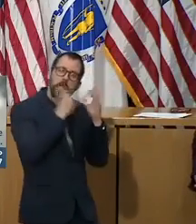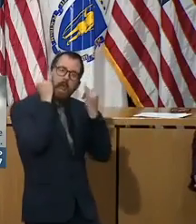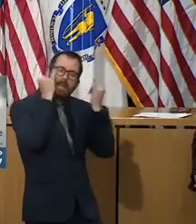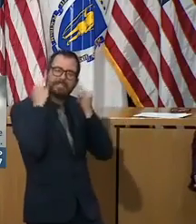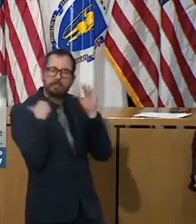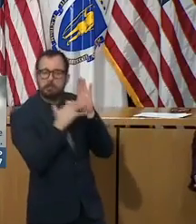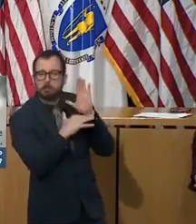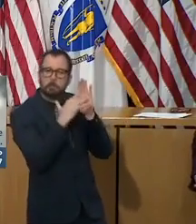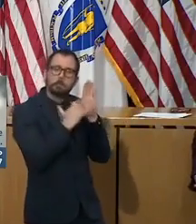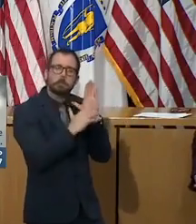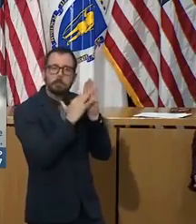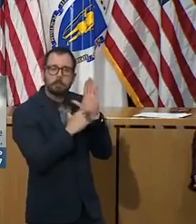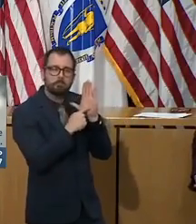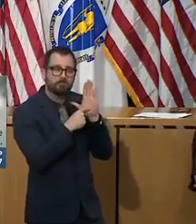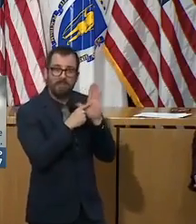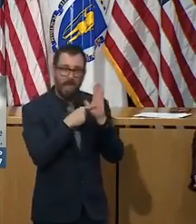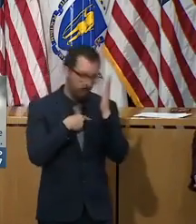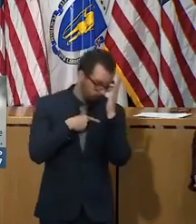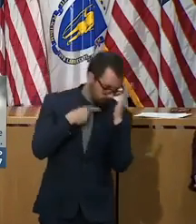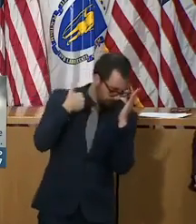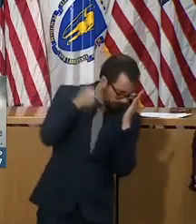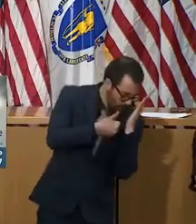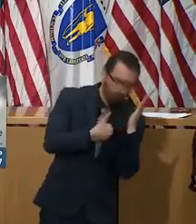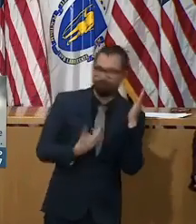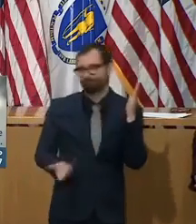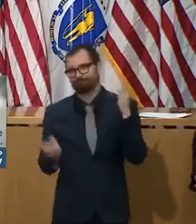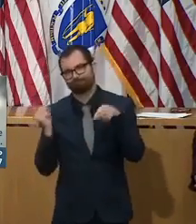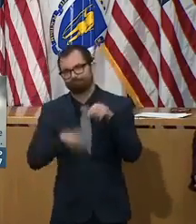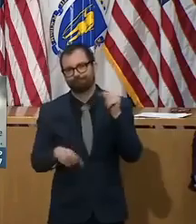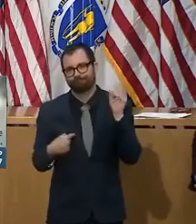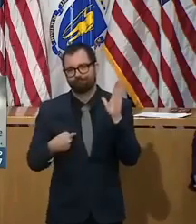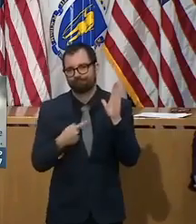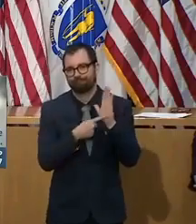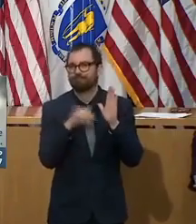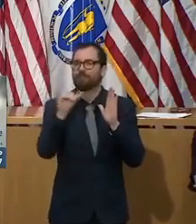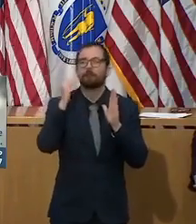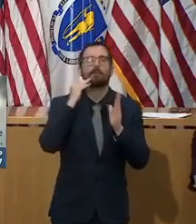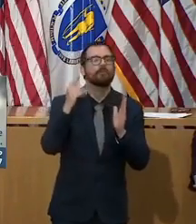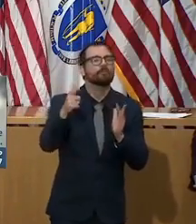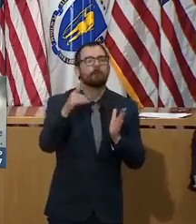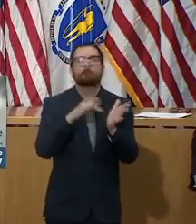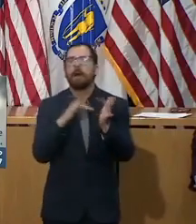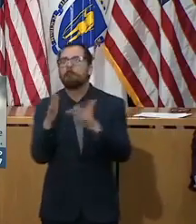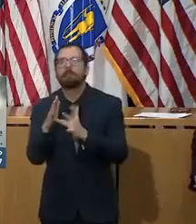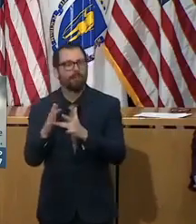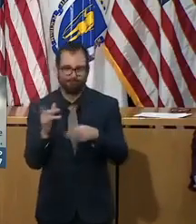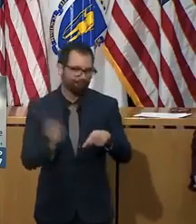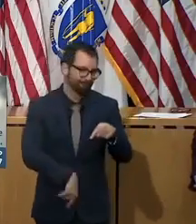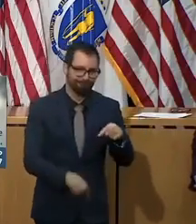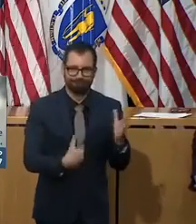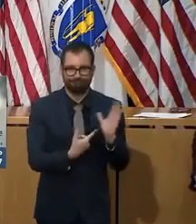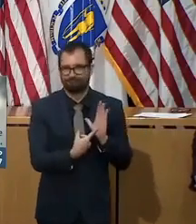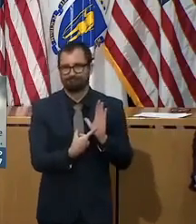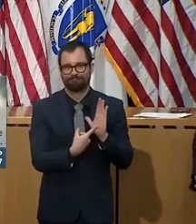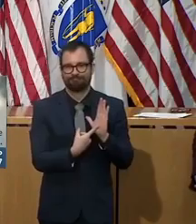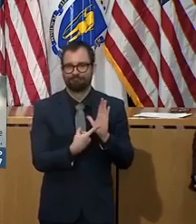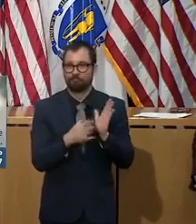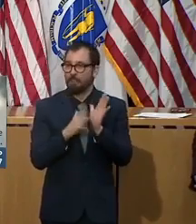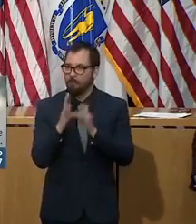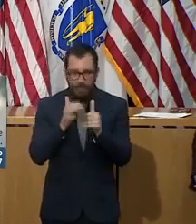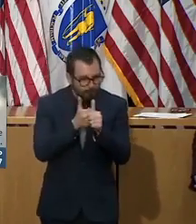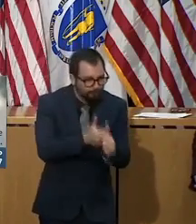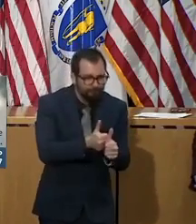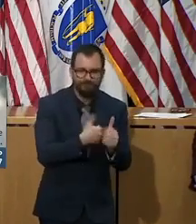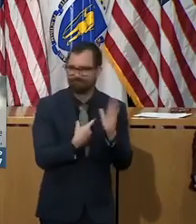this stuff, because people are constantly changing their models. We've seen that happen ever since this began, and we're dealing with a virus that we've never